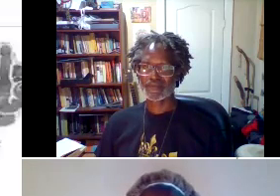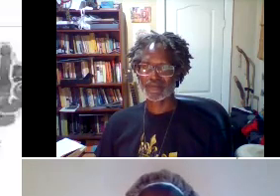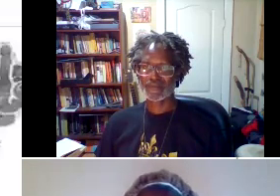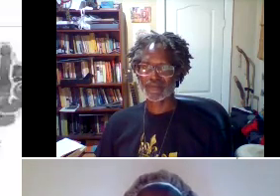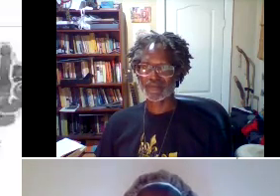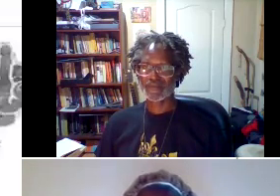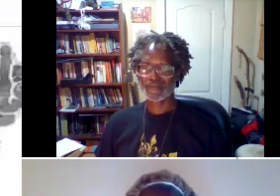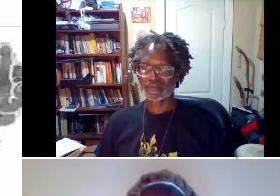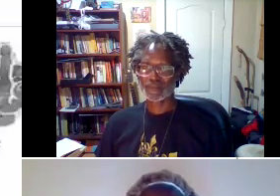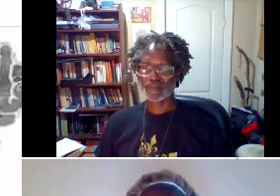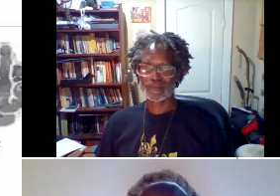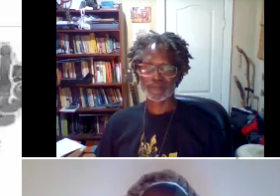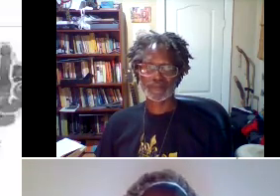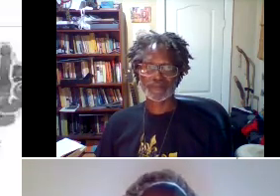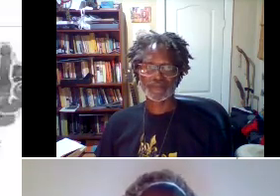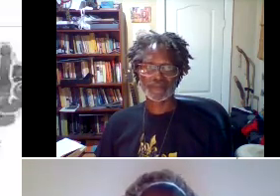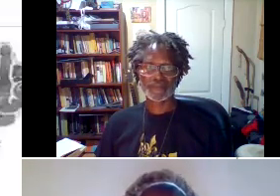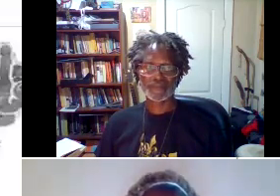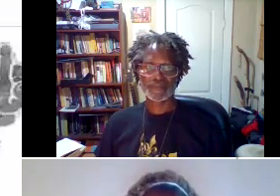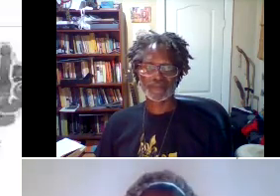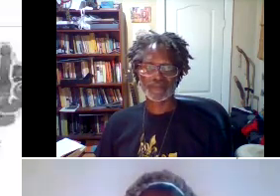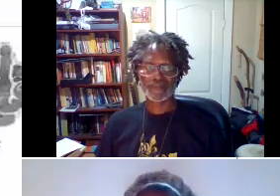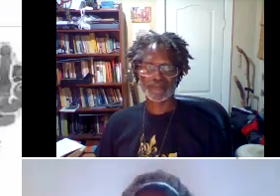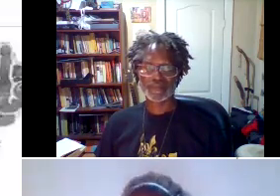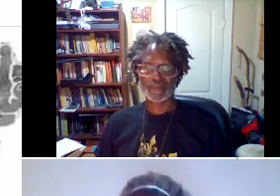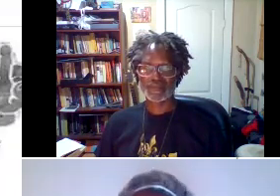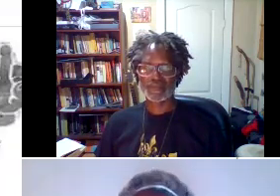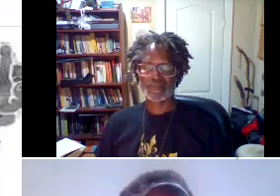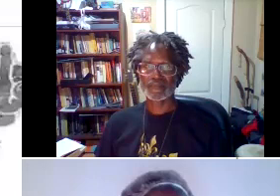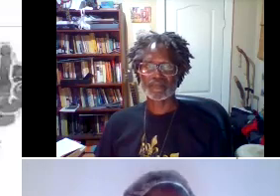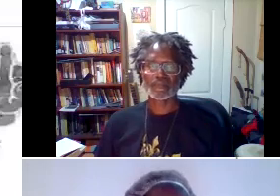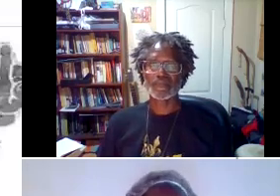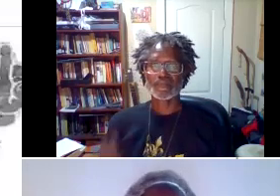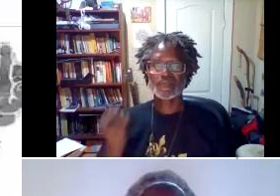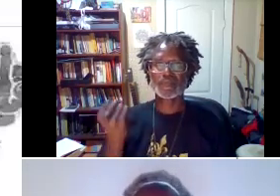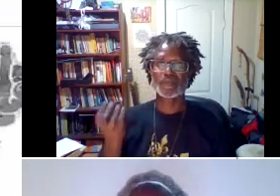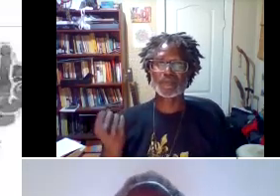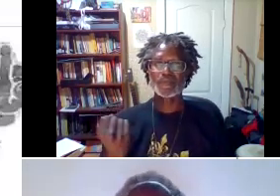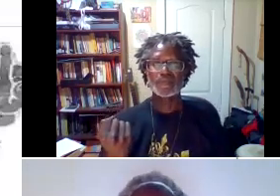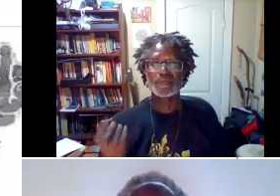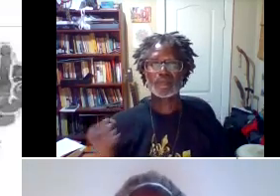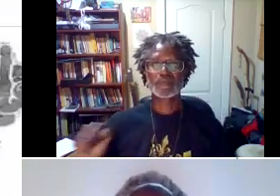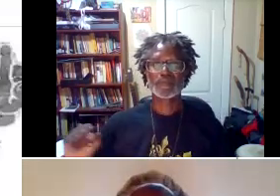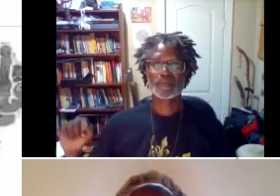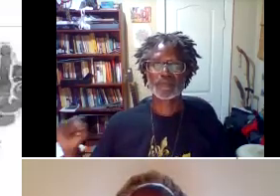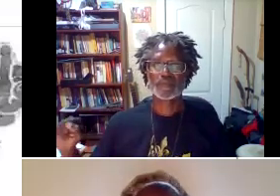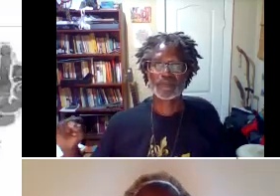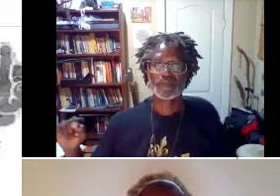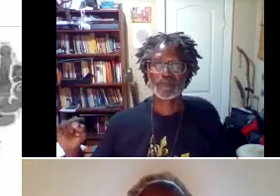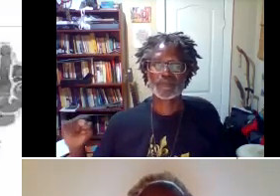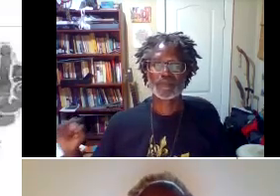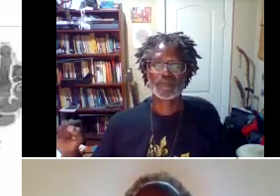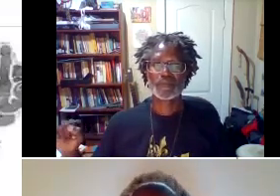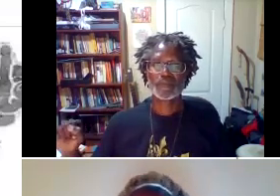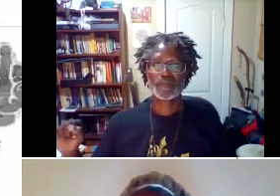I was just reading about ASL and any sign language and autism, children with